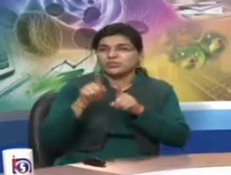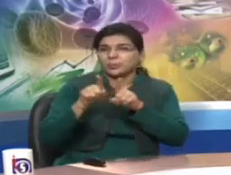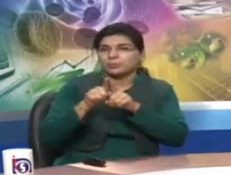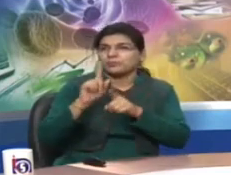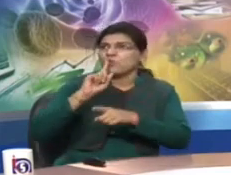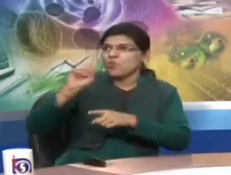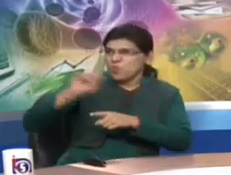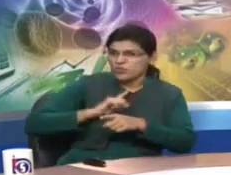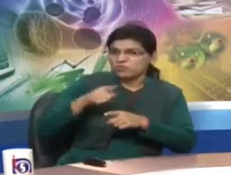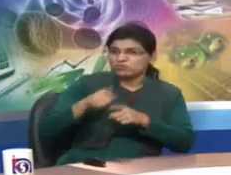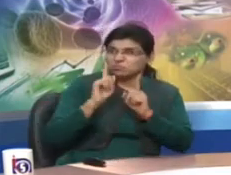face,